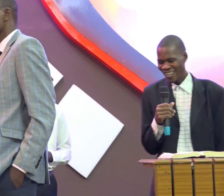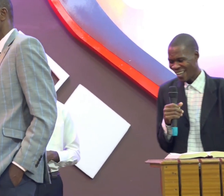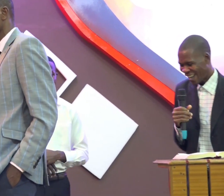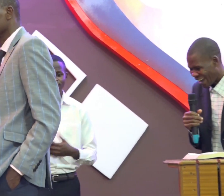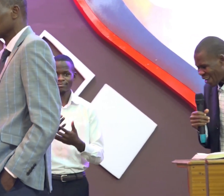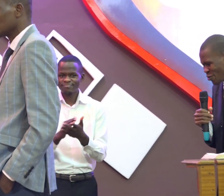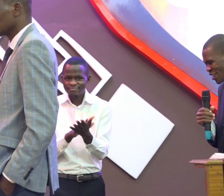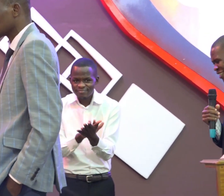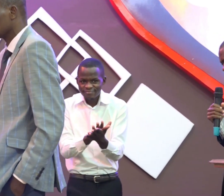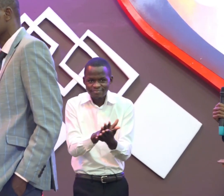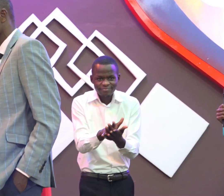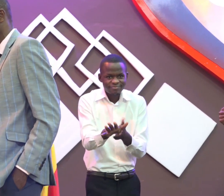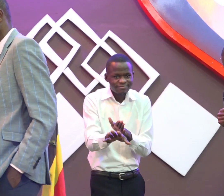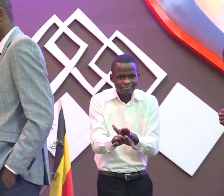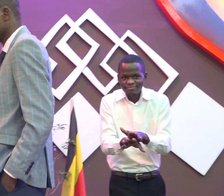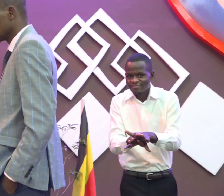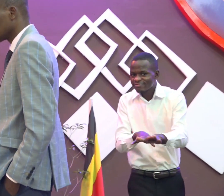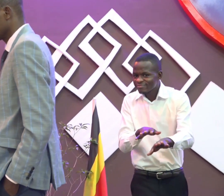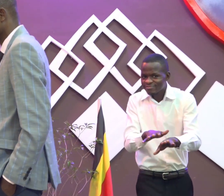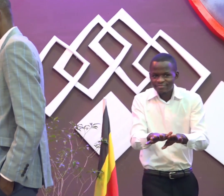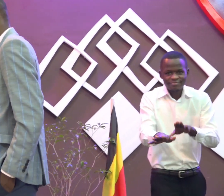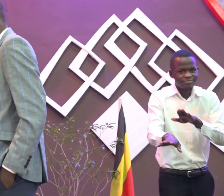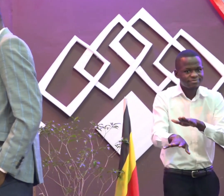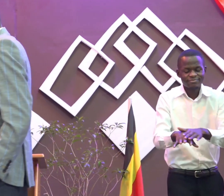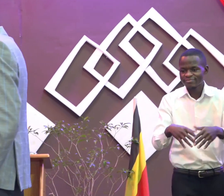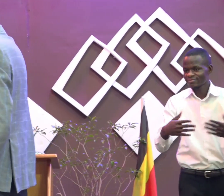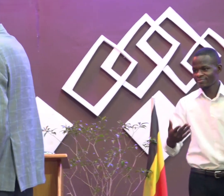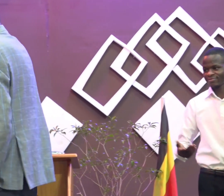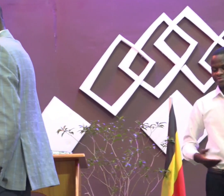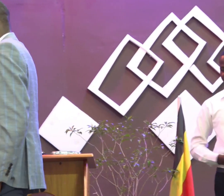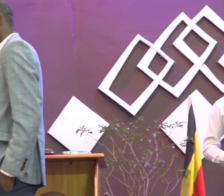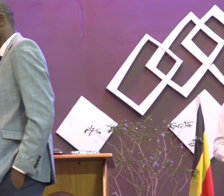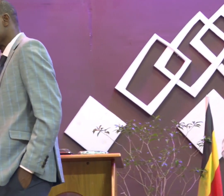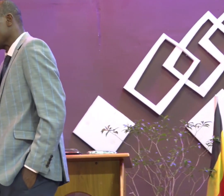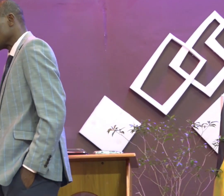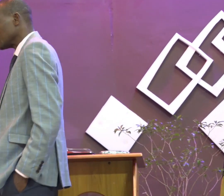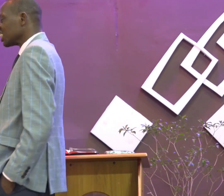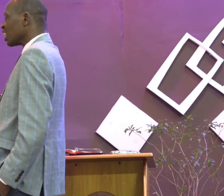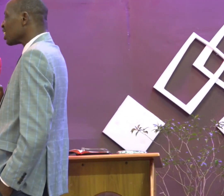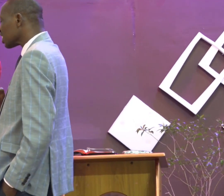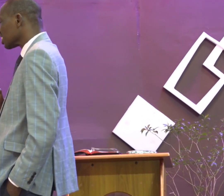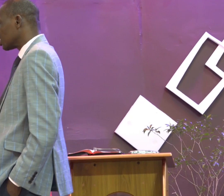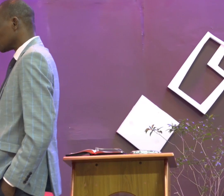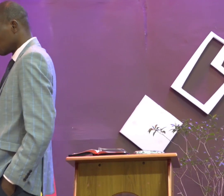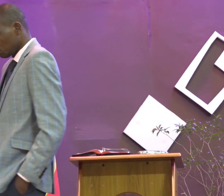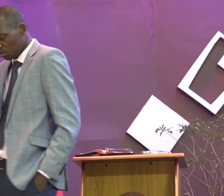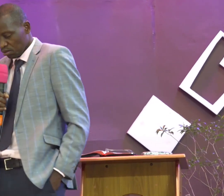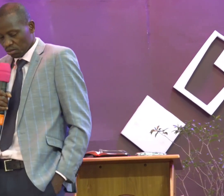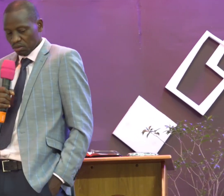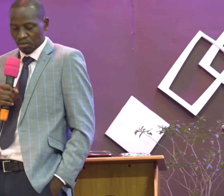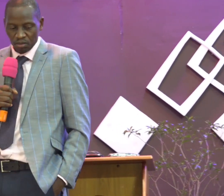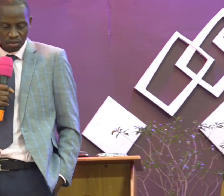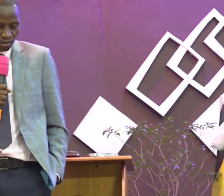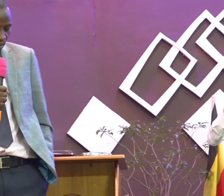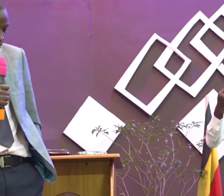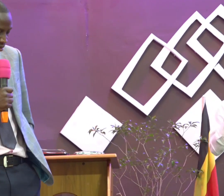bwendi. I went pulling my feet against the ground. Manyi waliwo akugamba naga ngenze naye era sigenze. There is